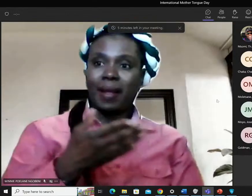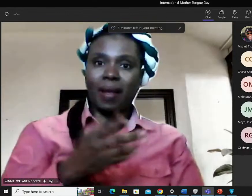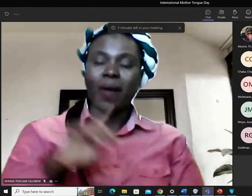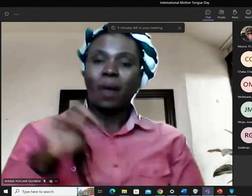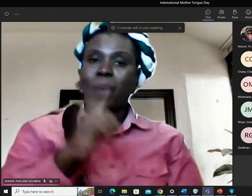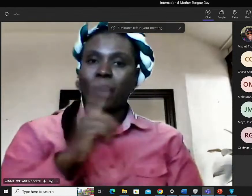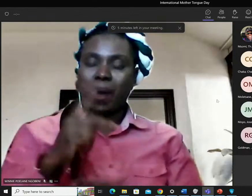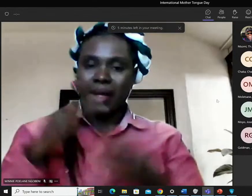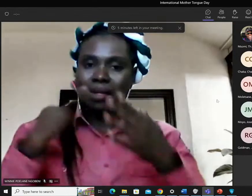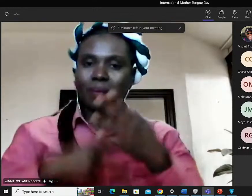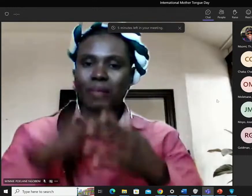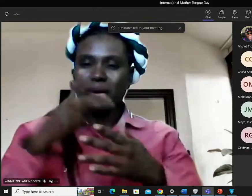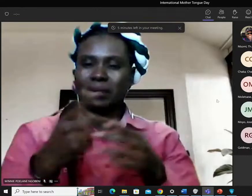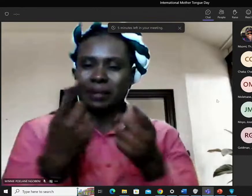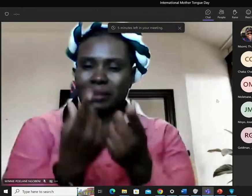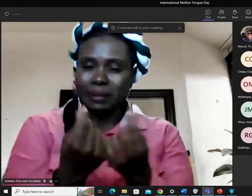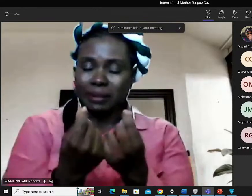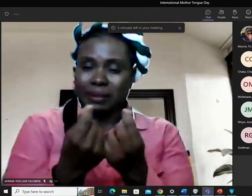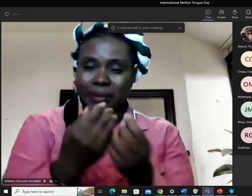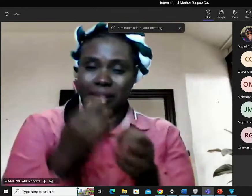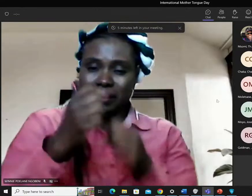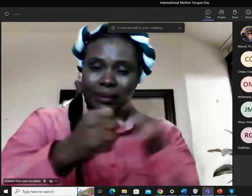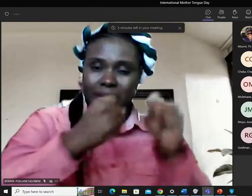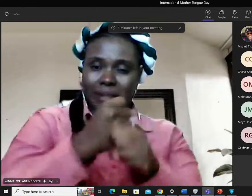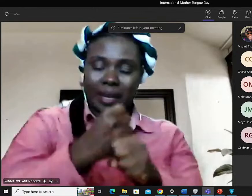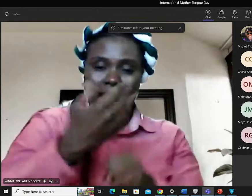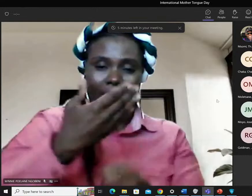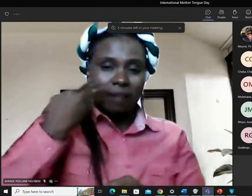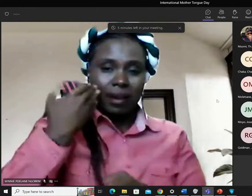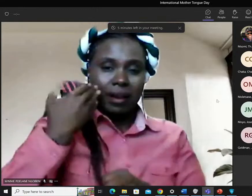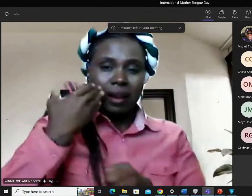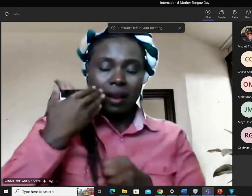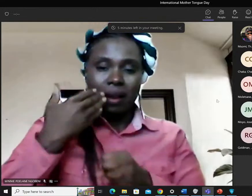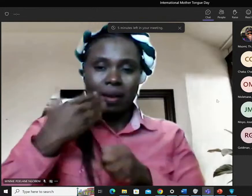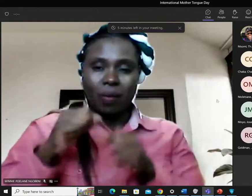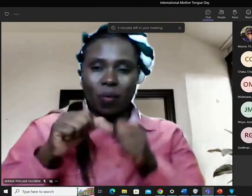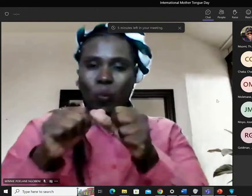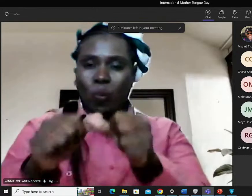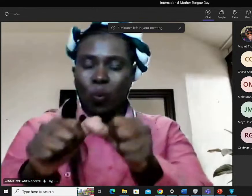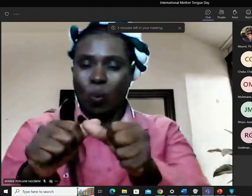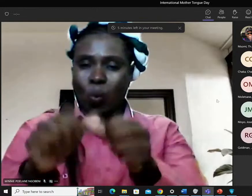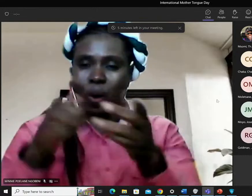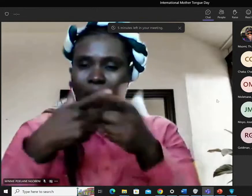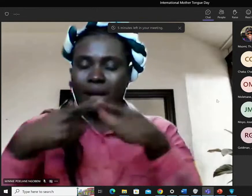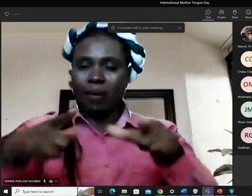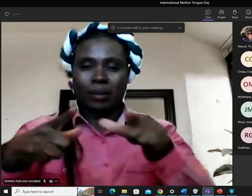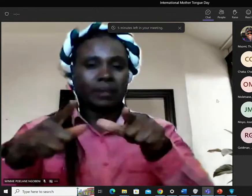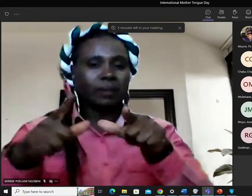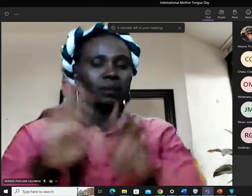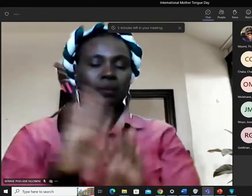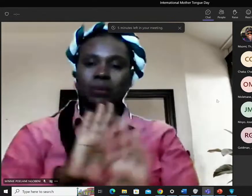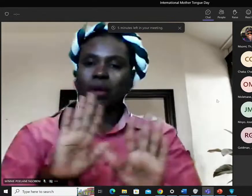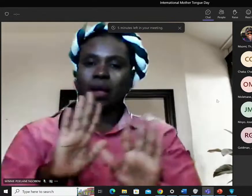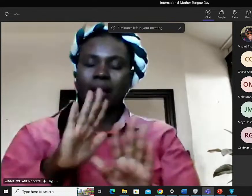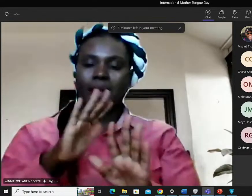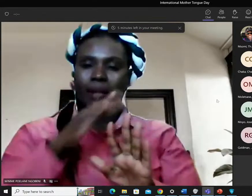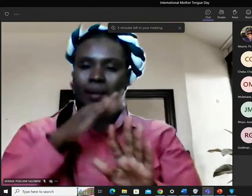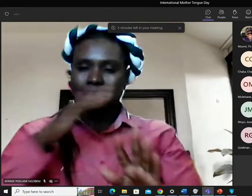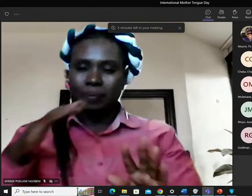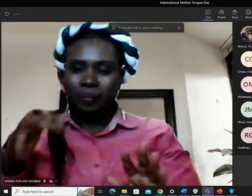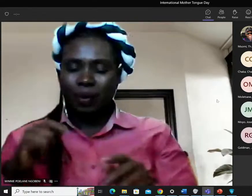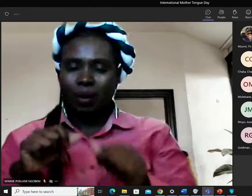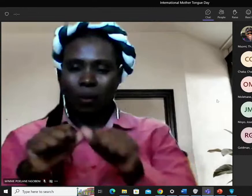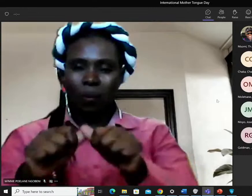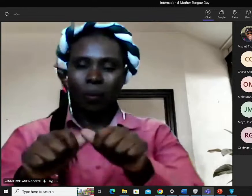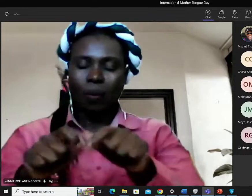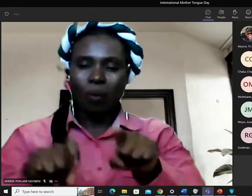did last year was, it did not just promote multilingualism through spelling bee, multilingual spelling bee competition,